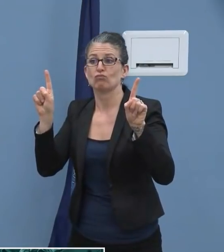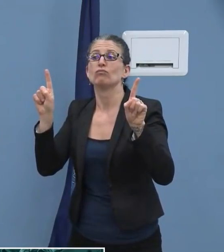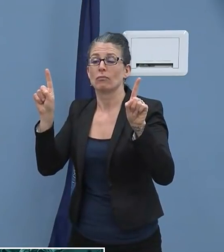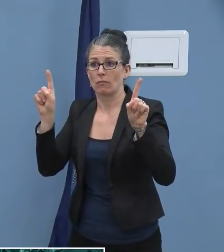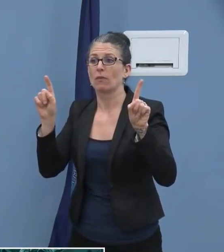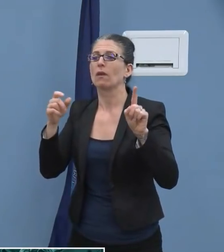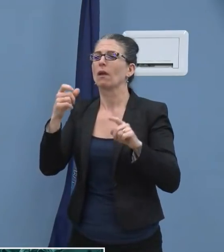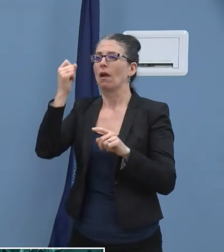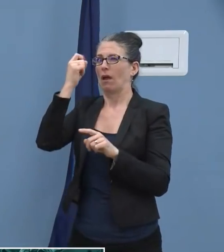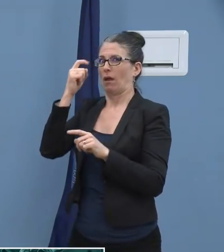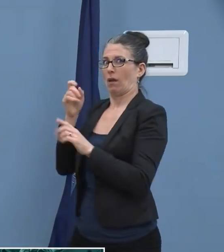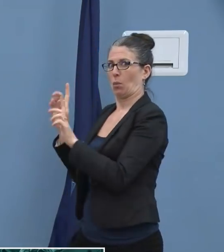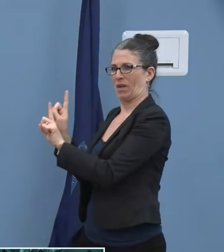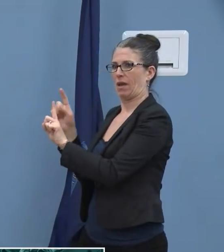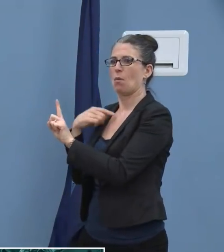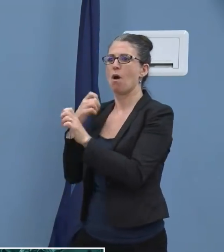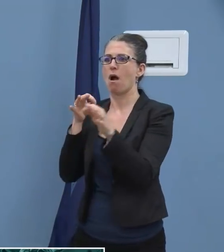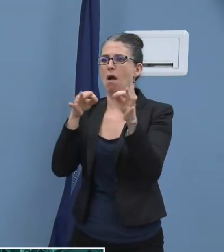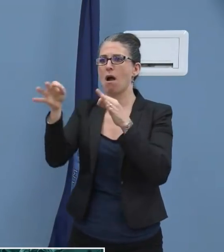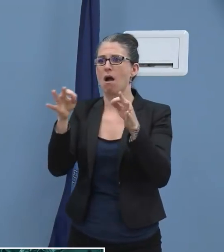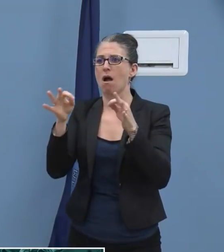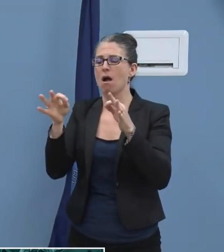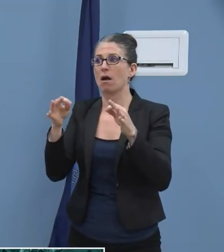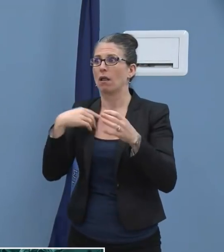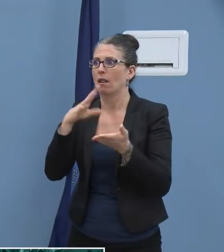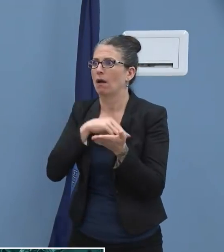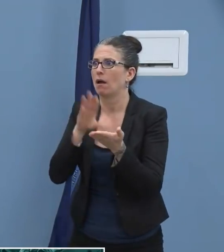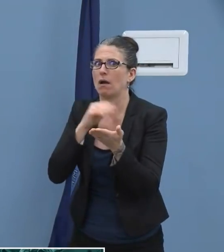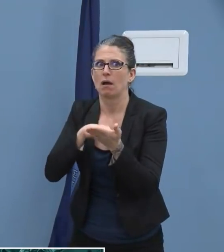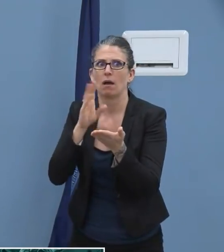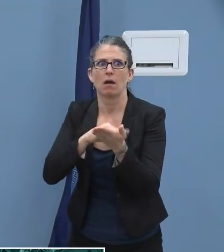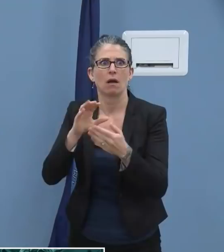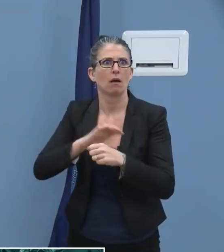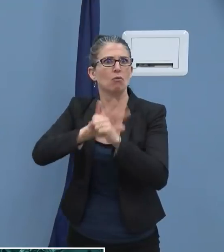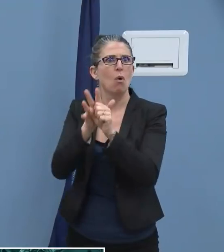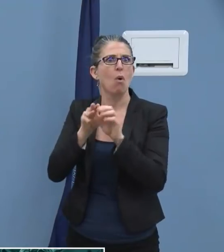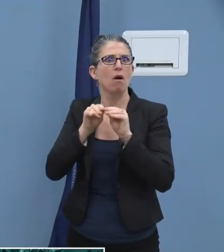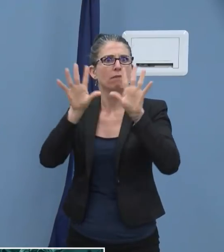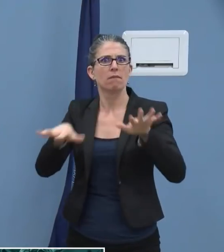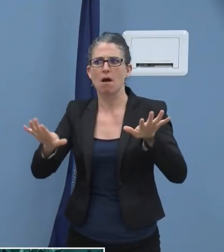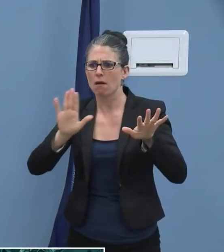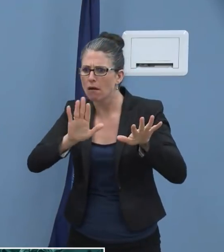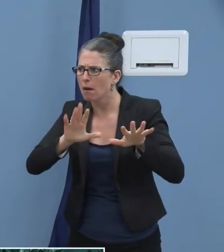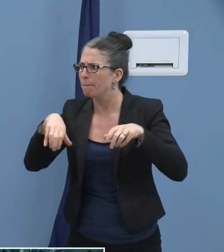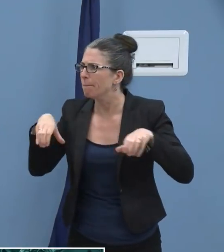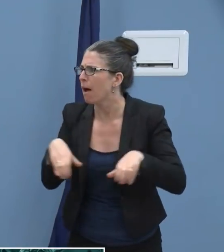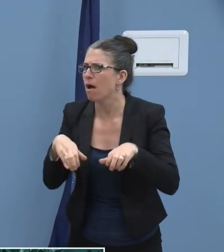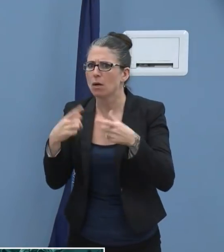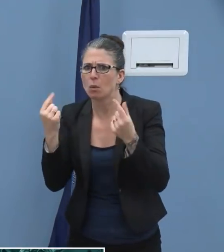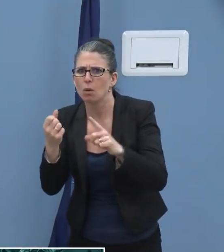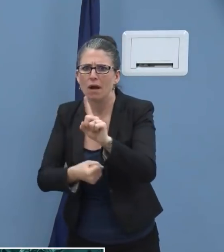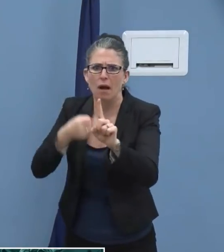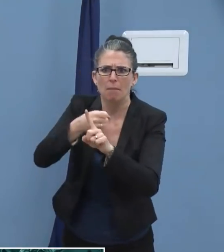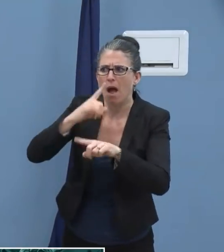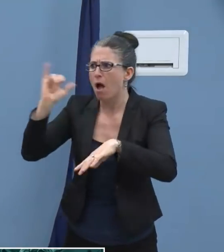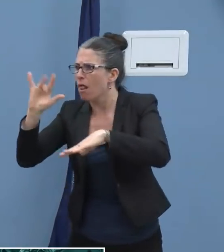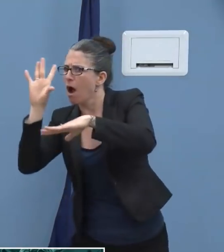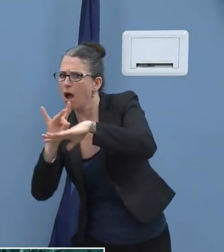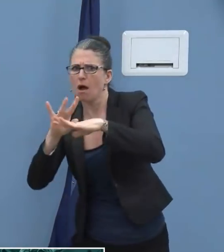We've learned that over 80% of individuals who have coronavirus disease, or COVID-19,